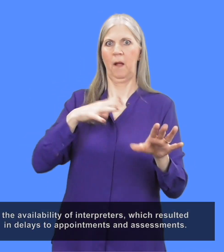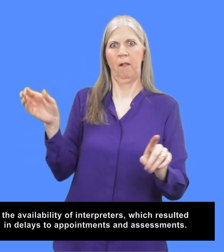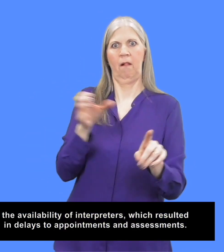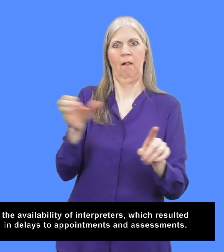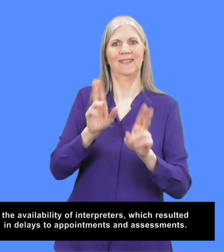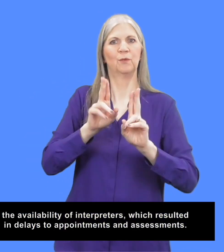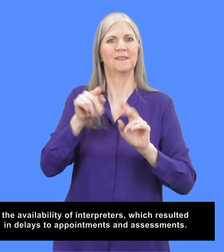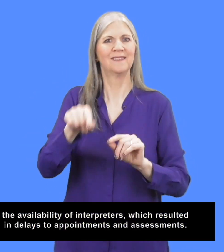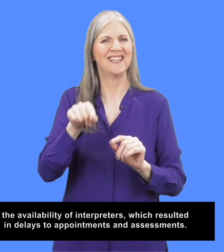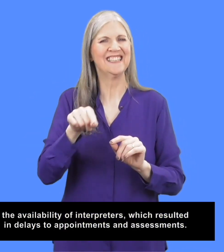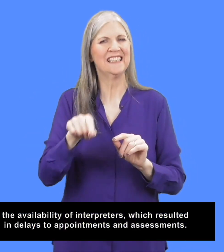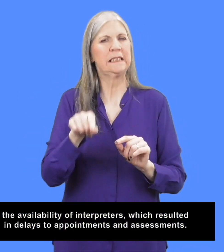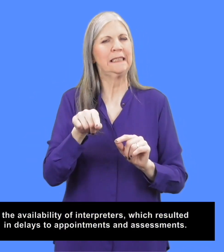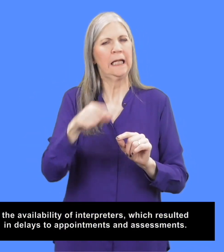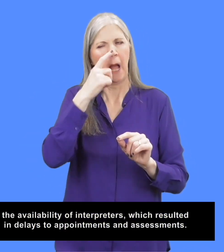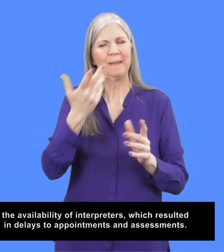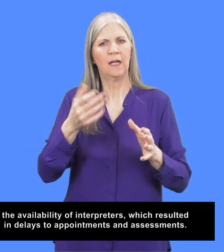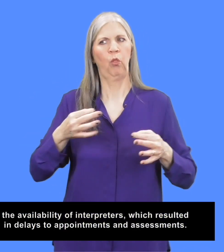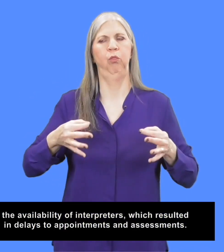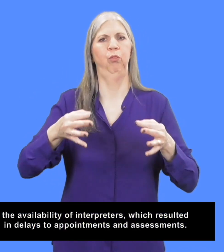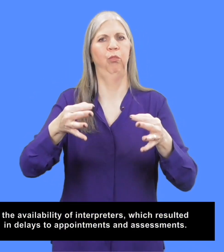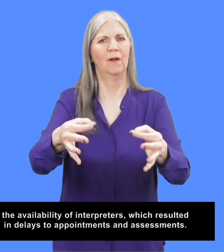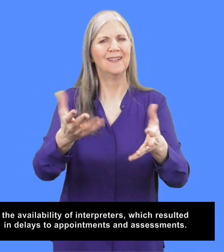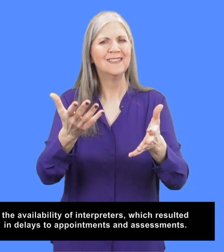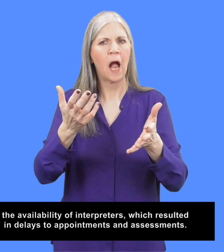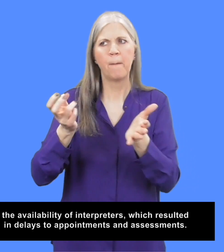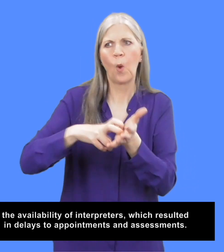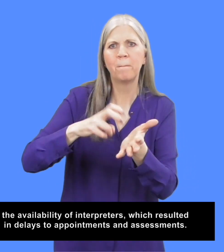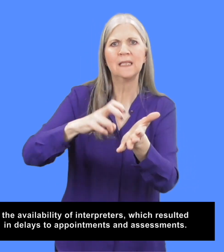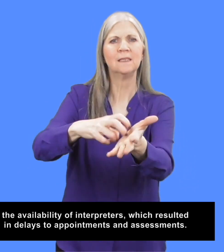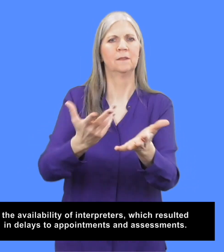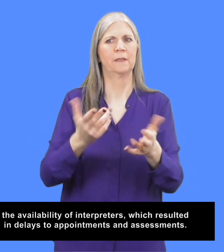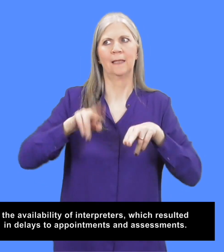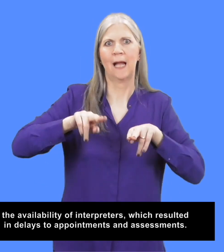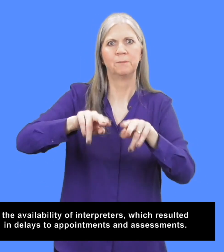of interpreters, which resulted in delays to appointments and assessments.